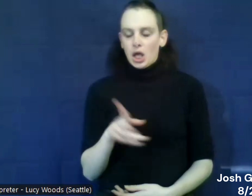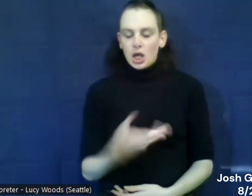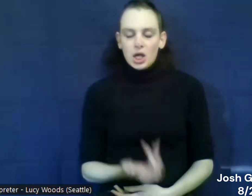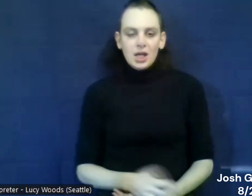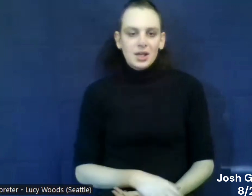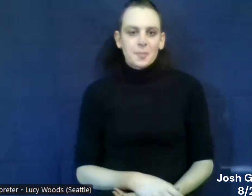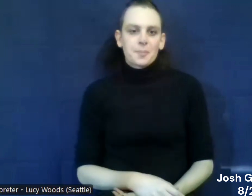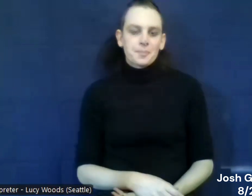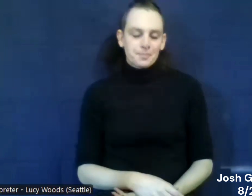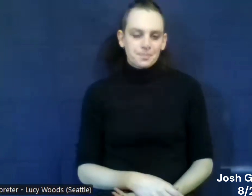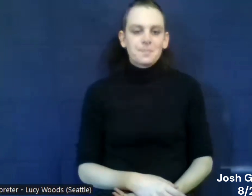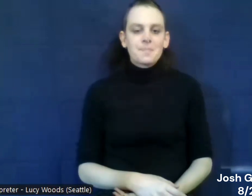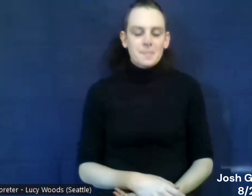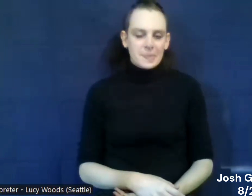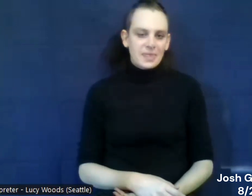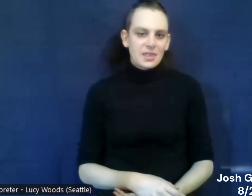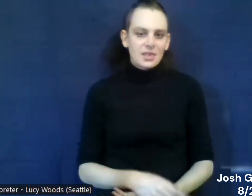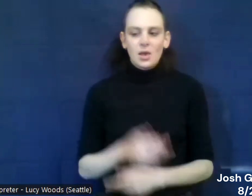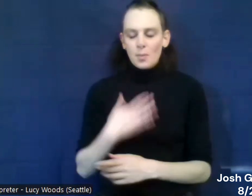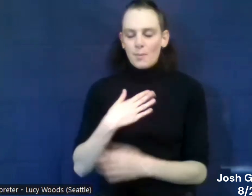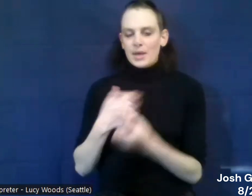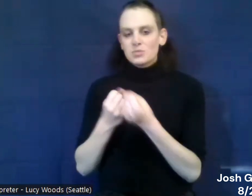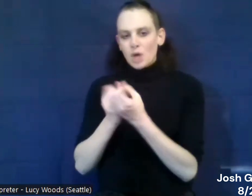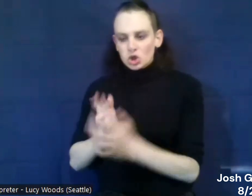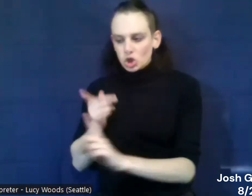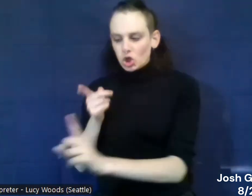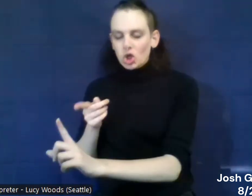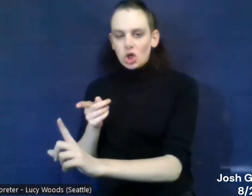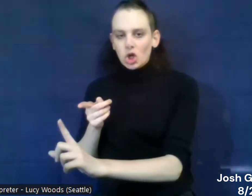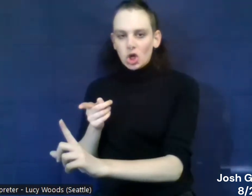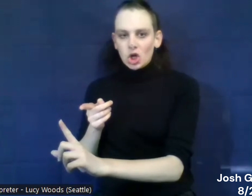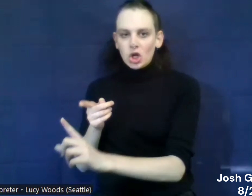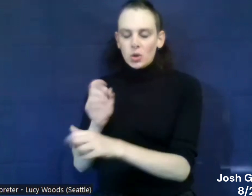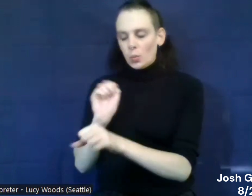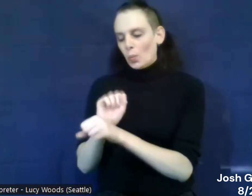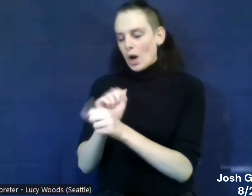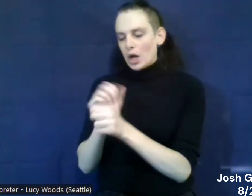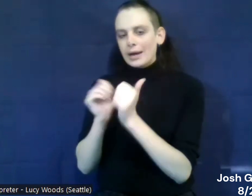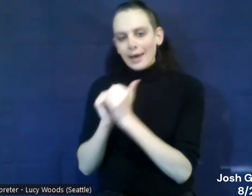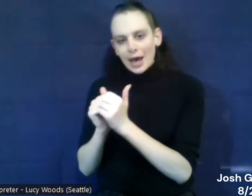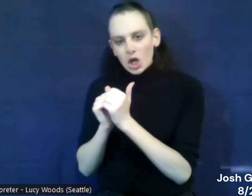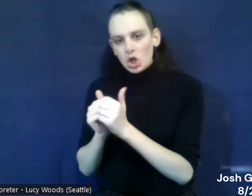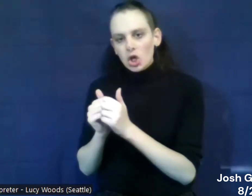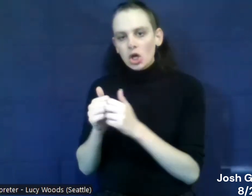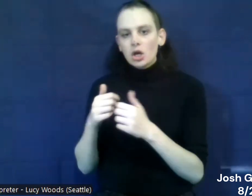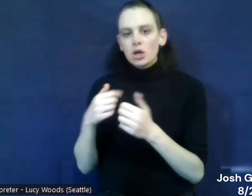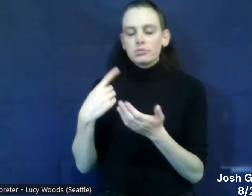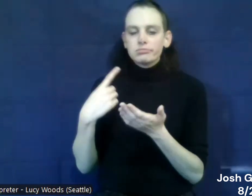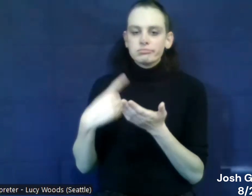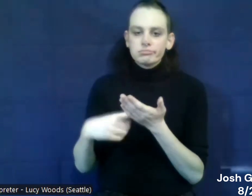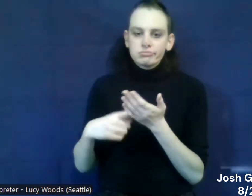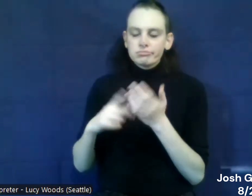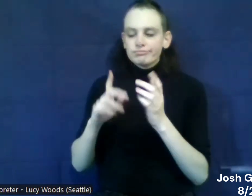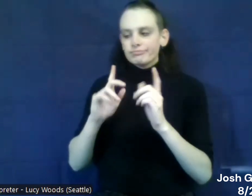Um, and so he was, working through things with me, and we started talking and started working together.